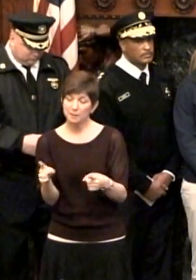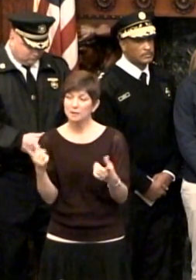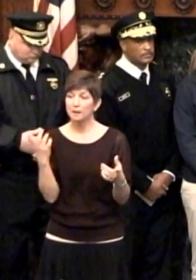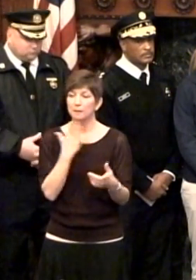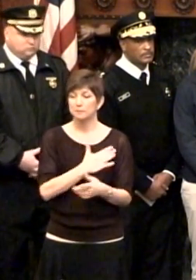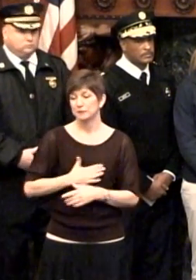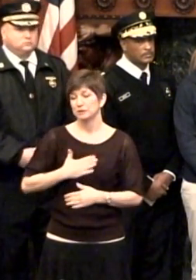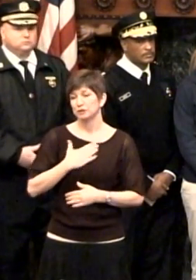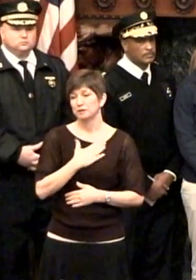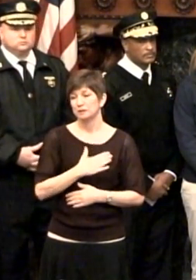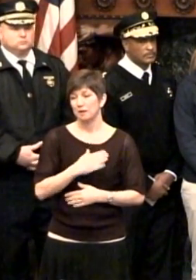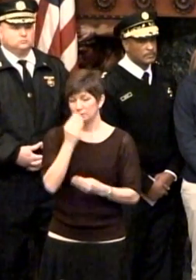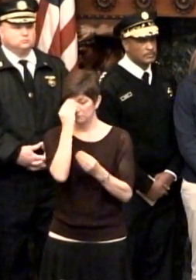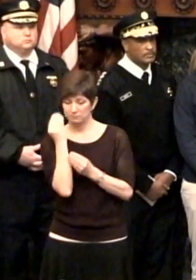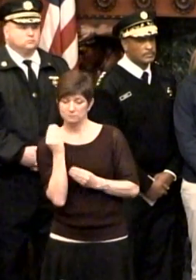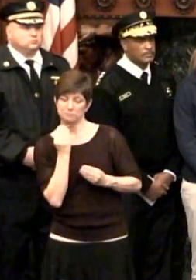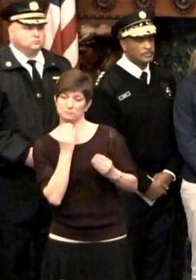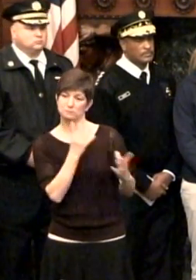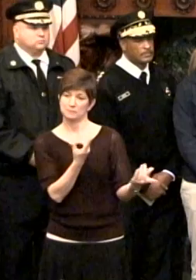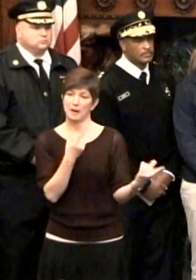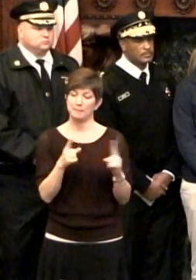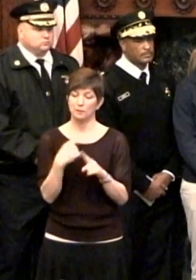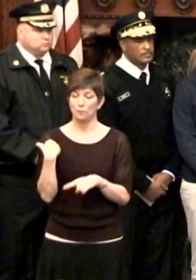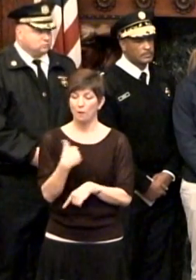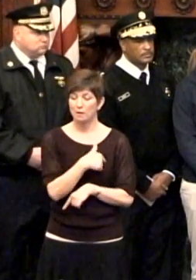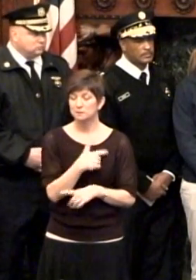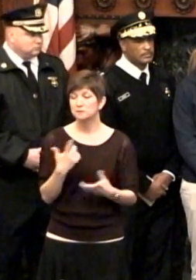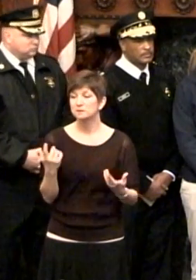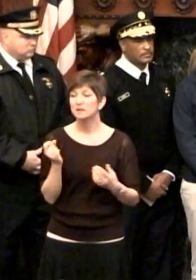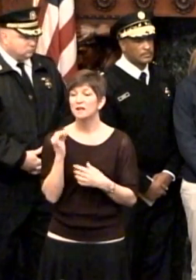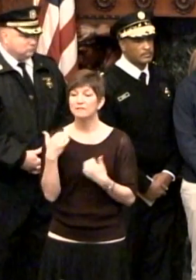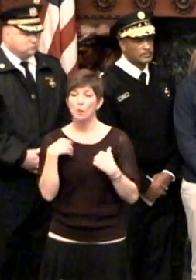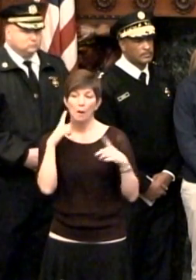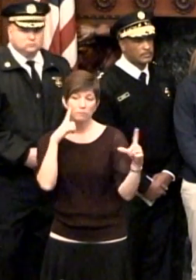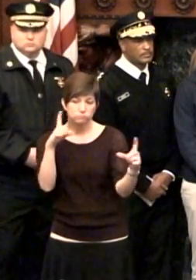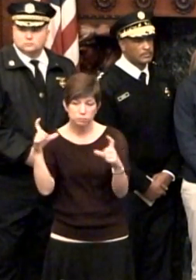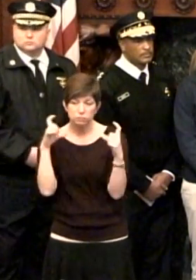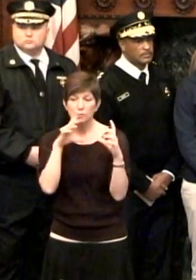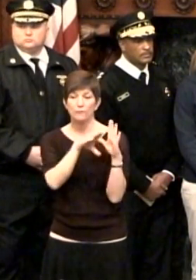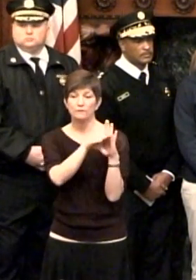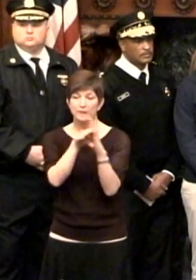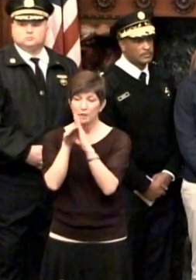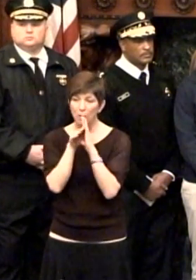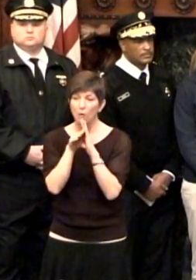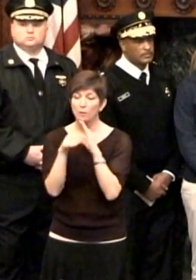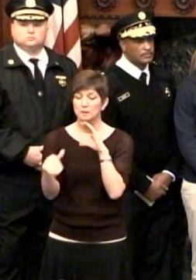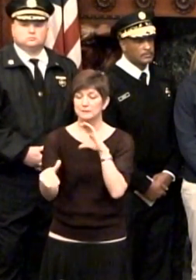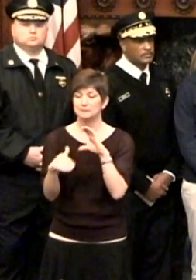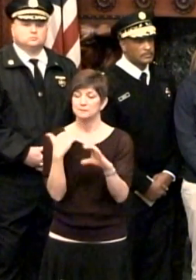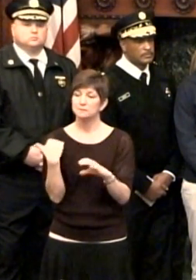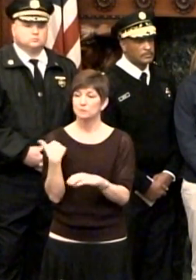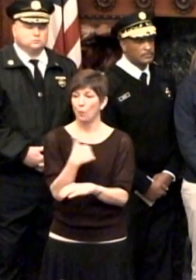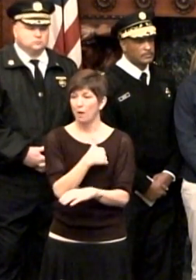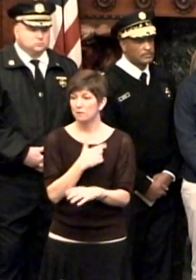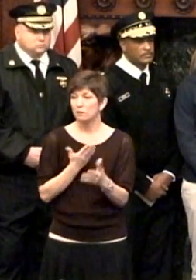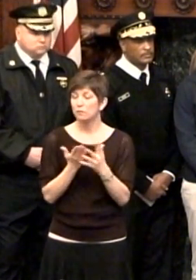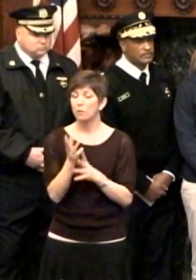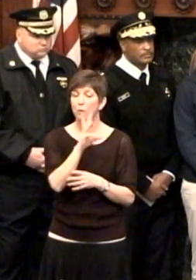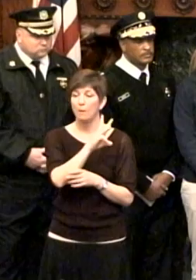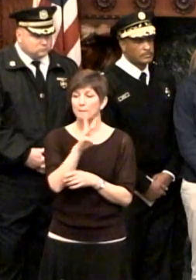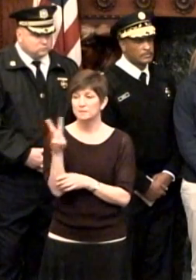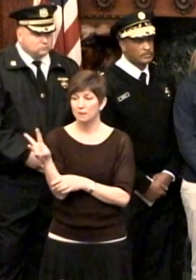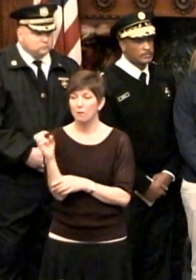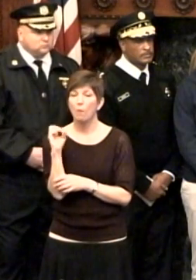would appreciate you reporting that condition to us. If you have pictures or video, you can send it to us through our